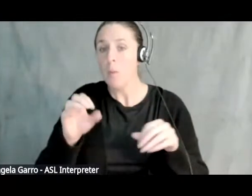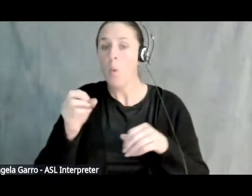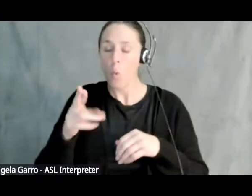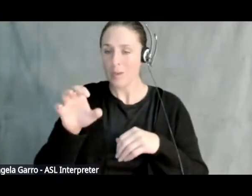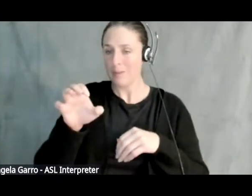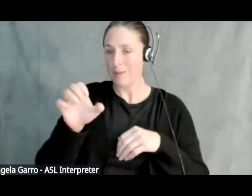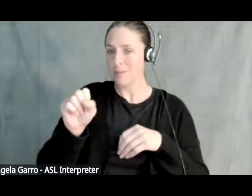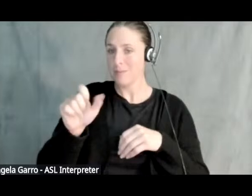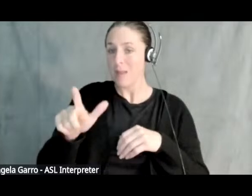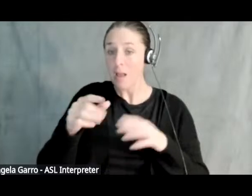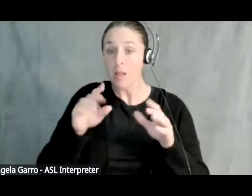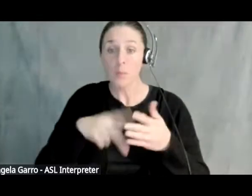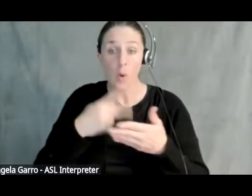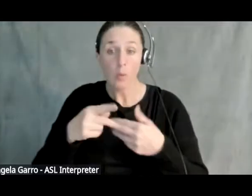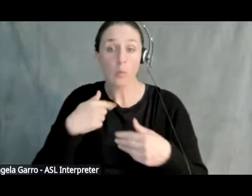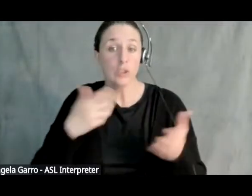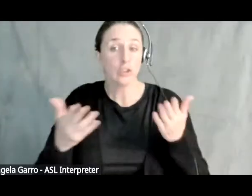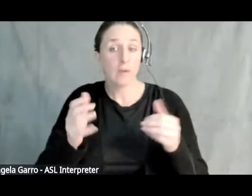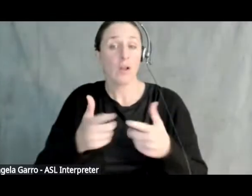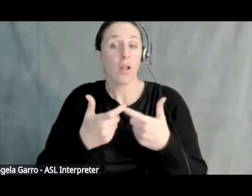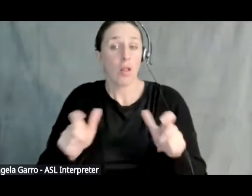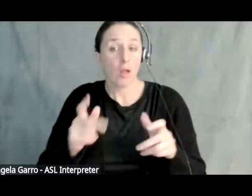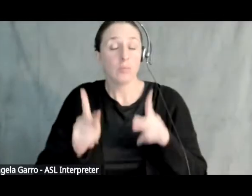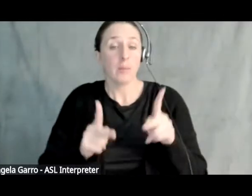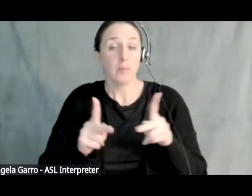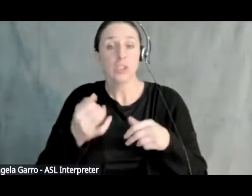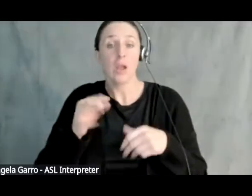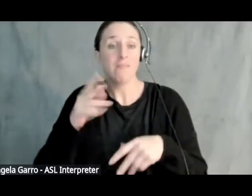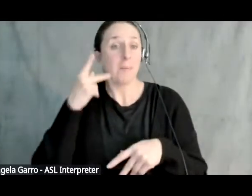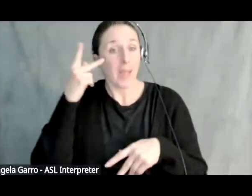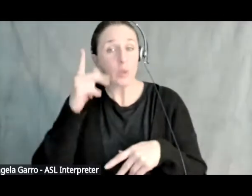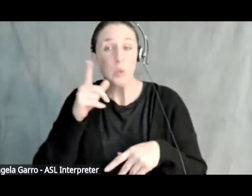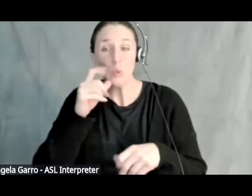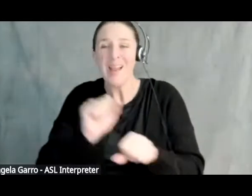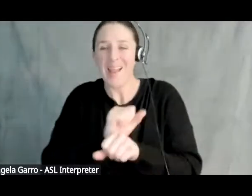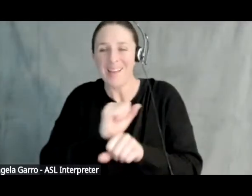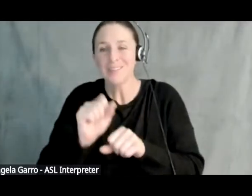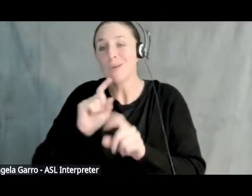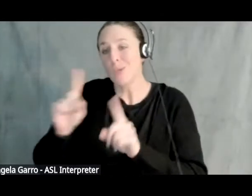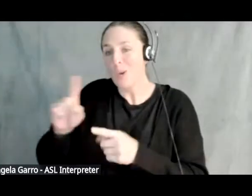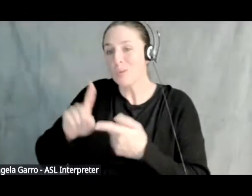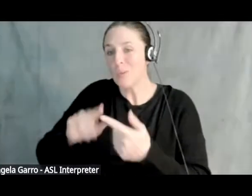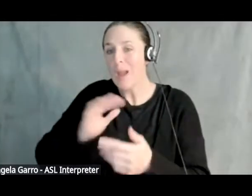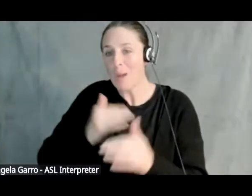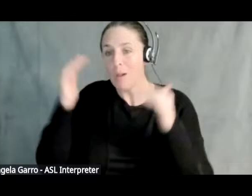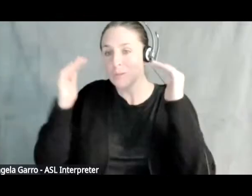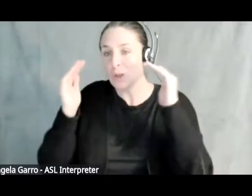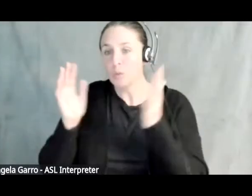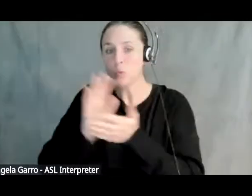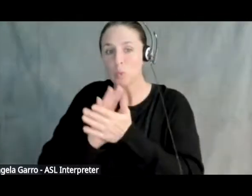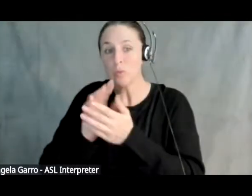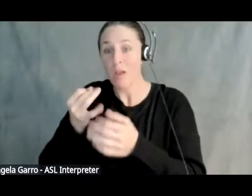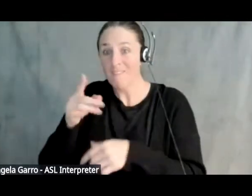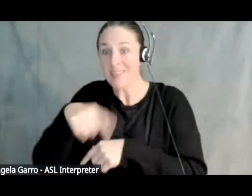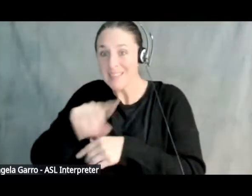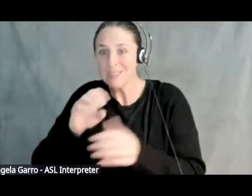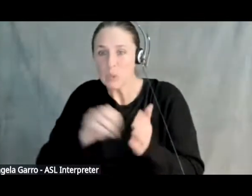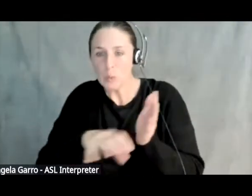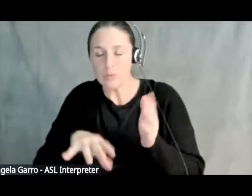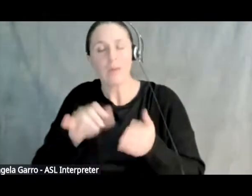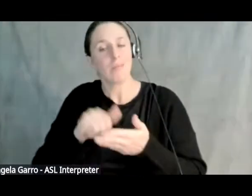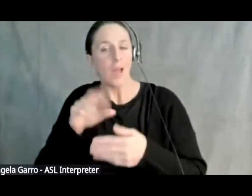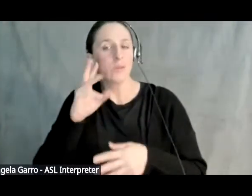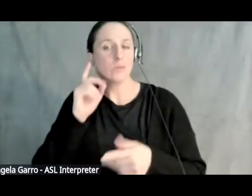programs. And we serve a large population of parents that actually go to our adult schools of these students. That's what CSEA does.